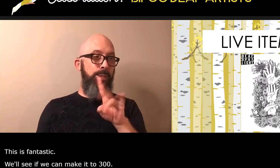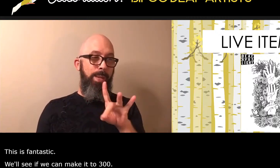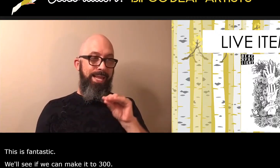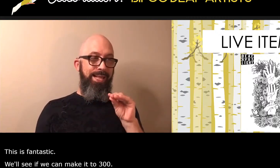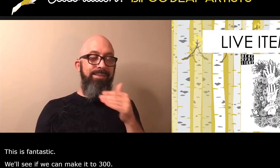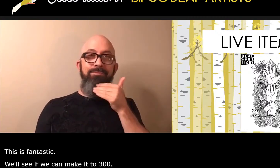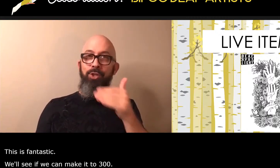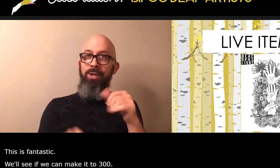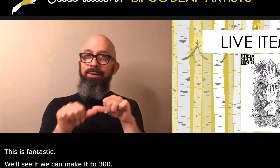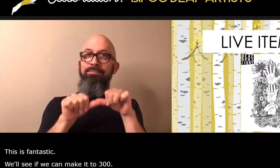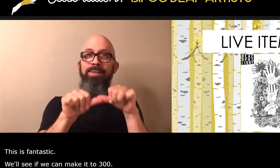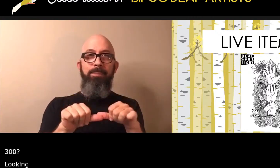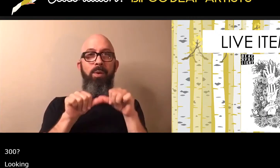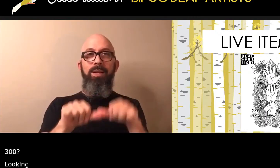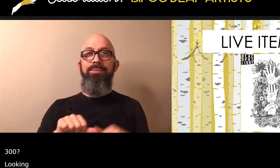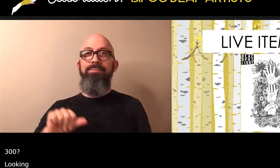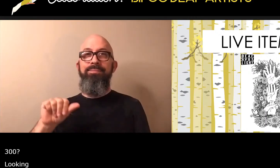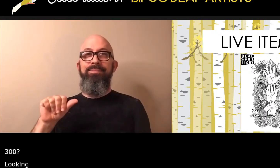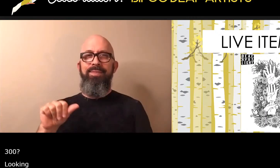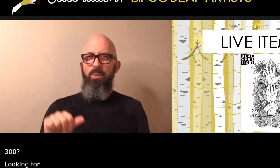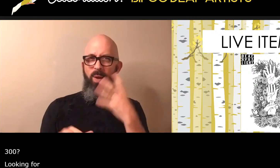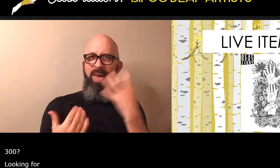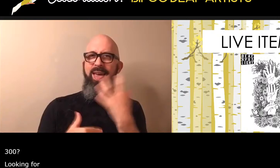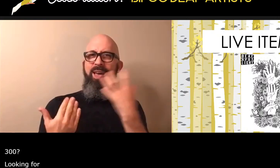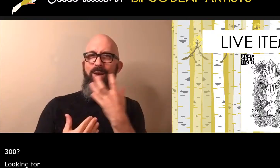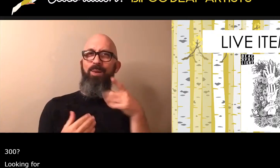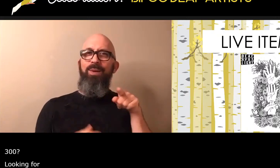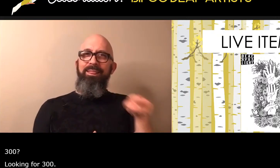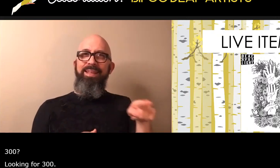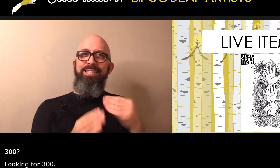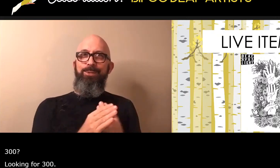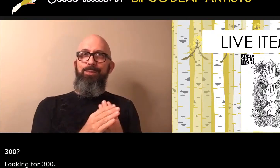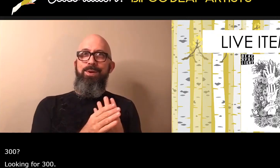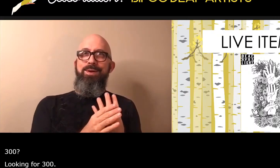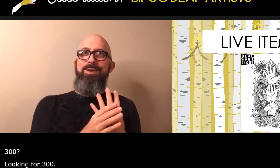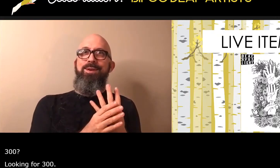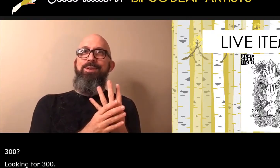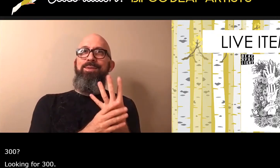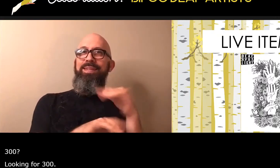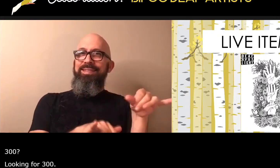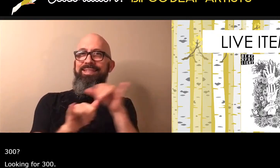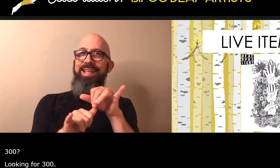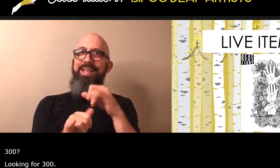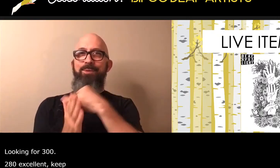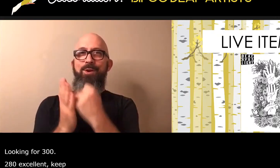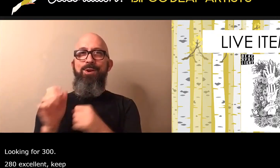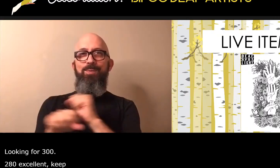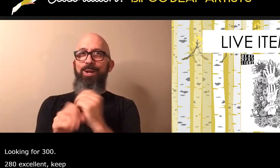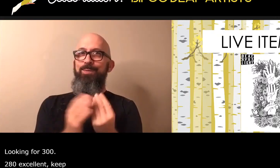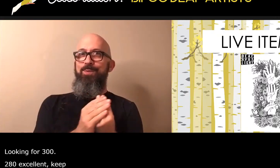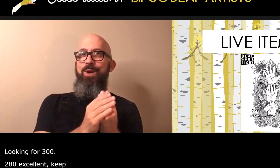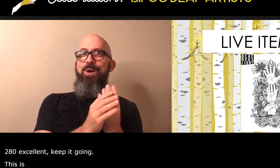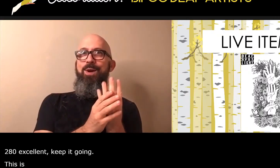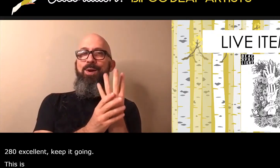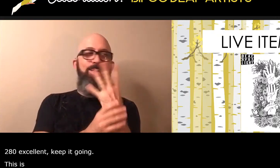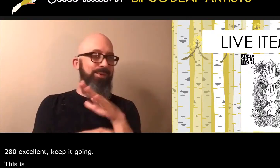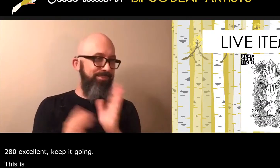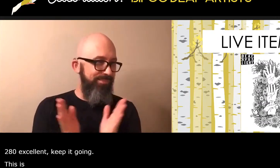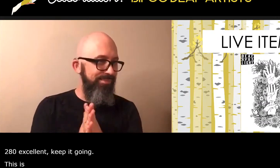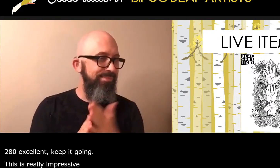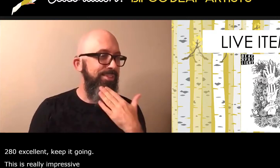Going for 300. 280. Excellent. Keep it going. This is really impressive.